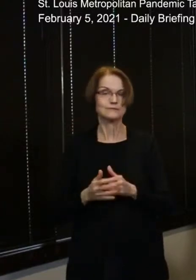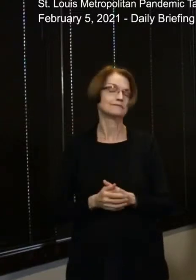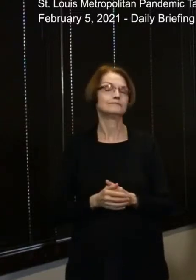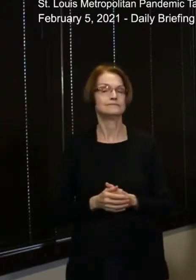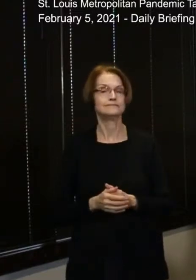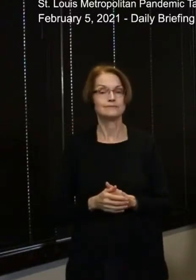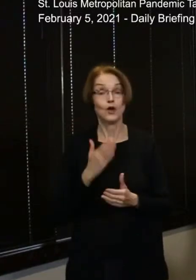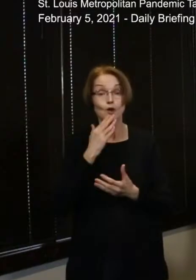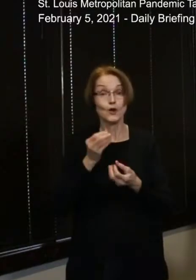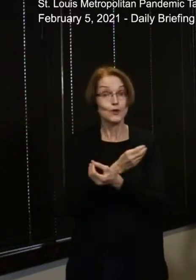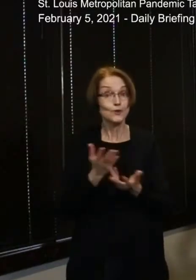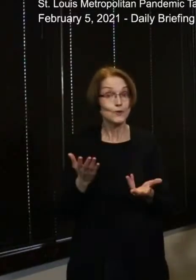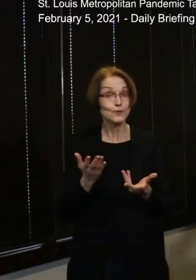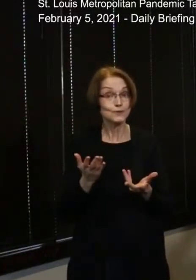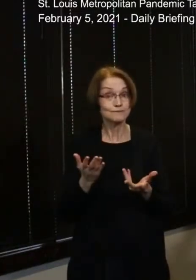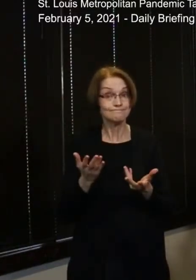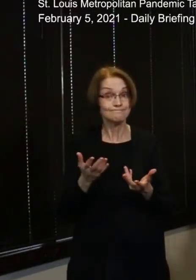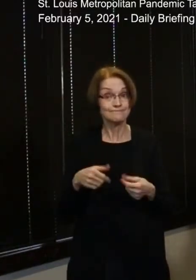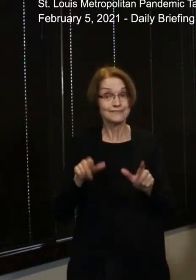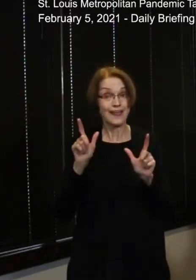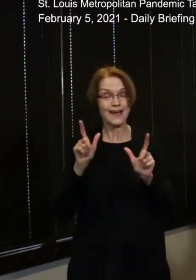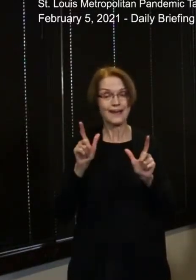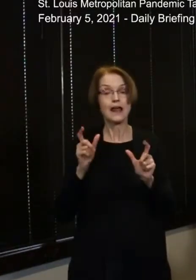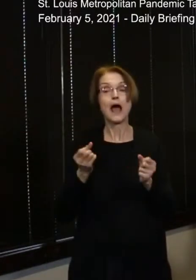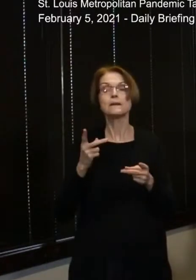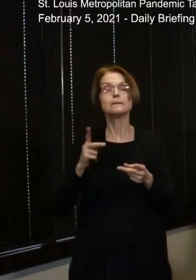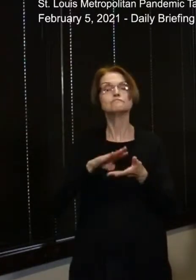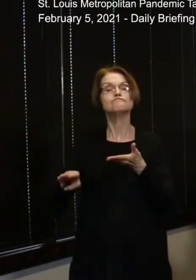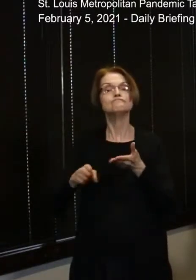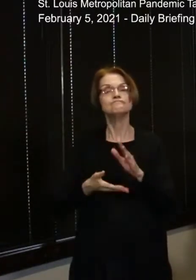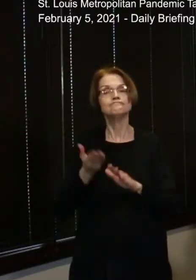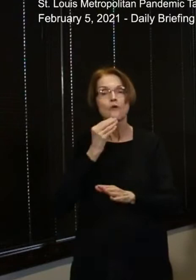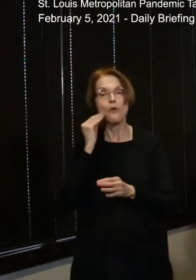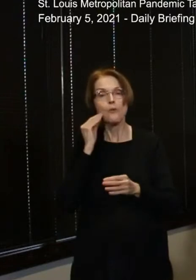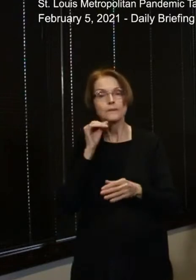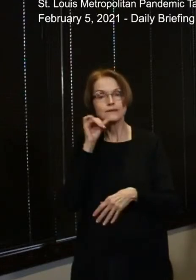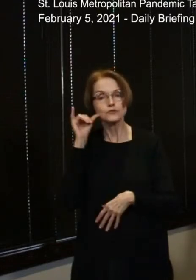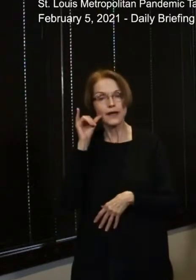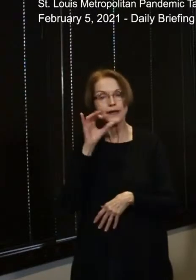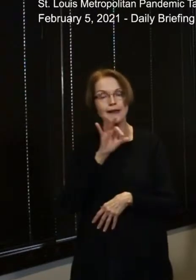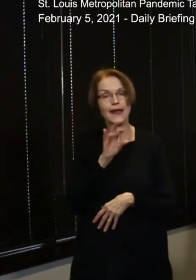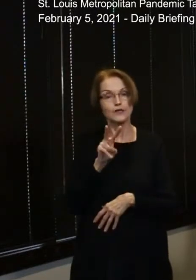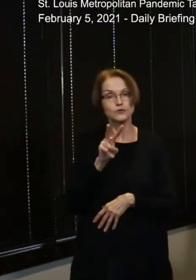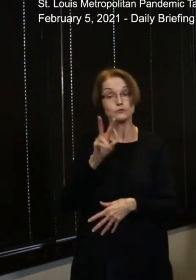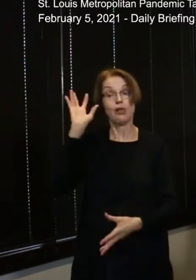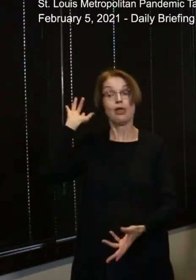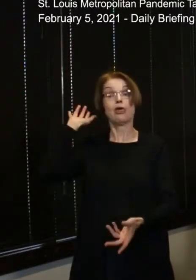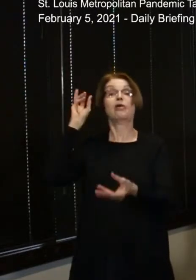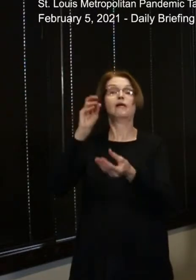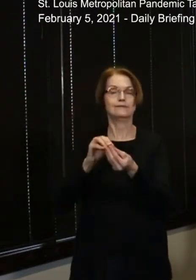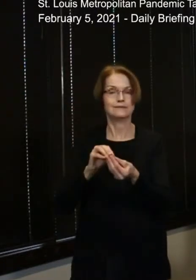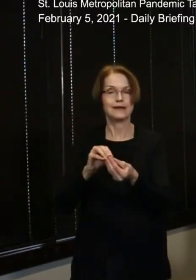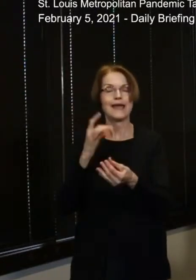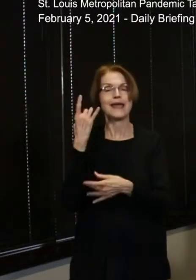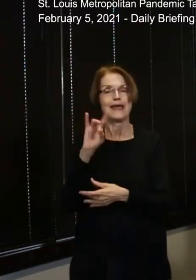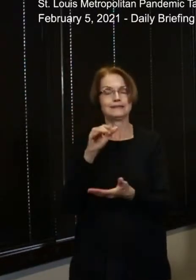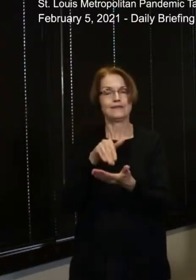Our good news slide for today, discharged 90 patients yesterday, bringing that cumulative total to